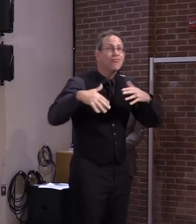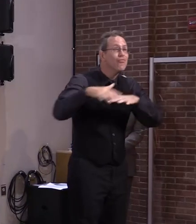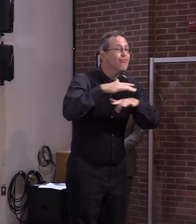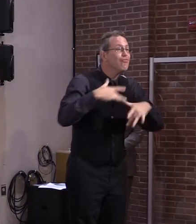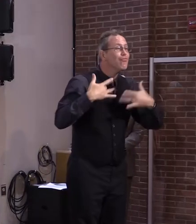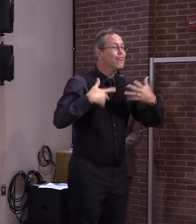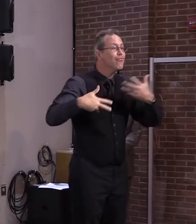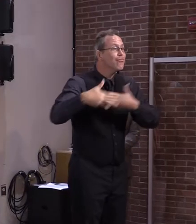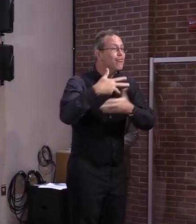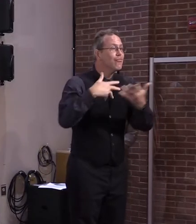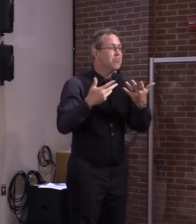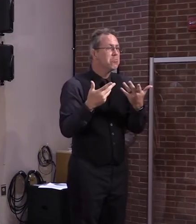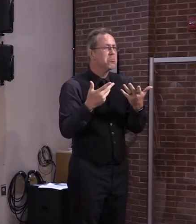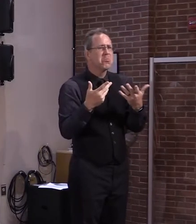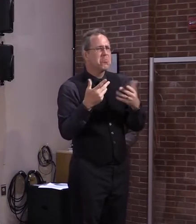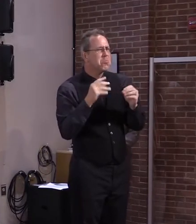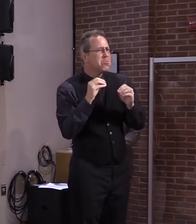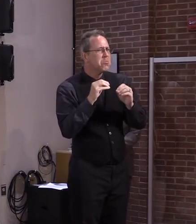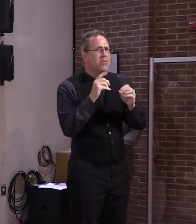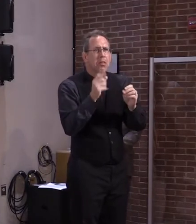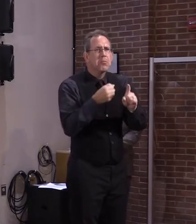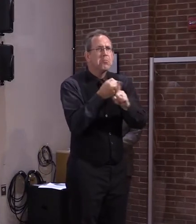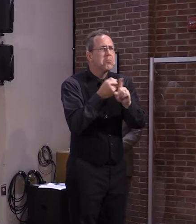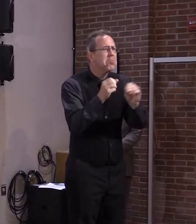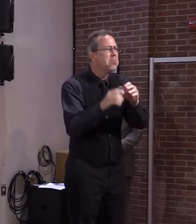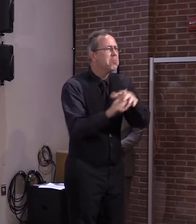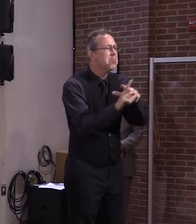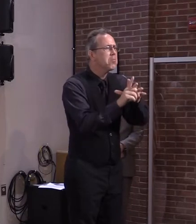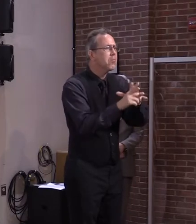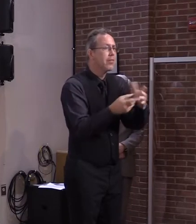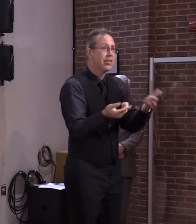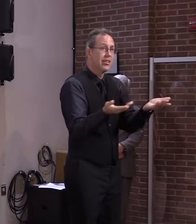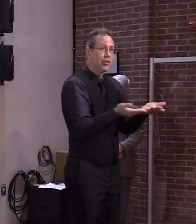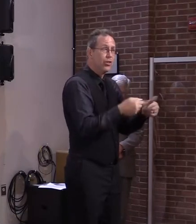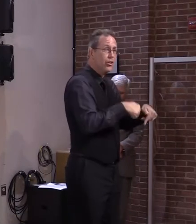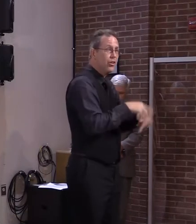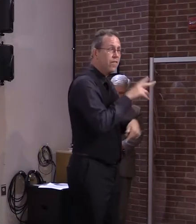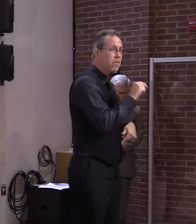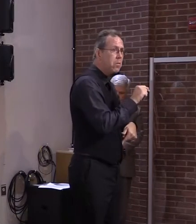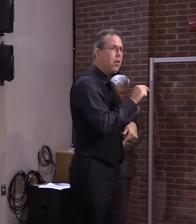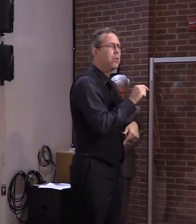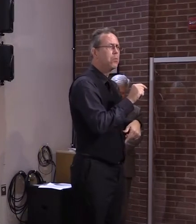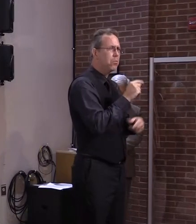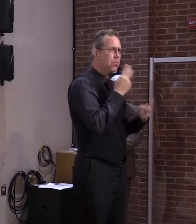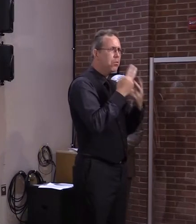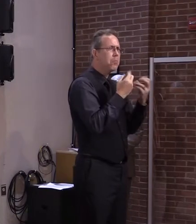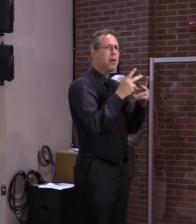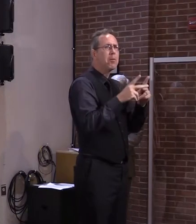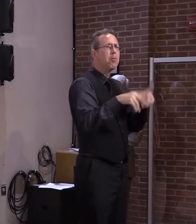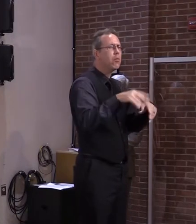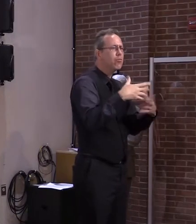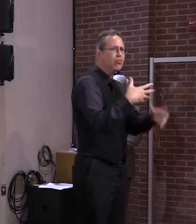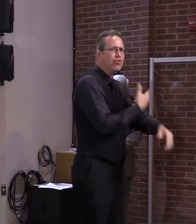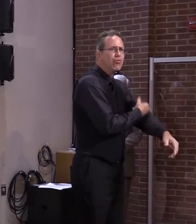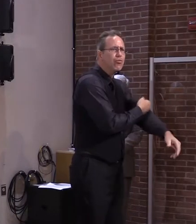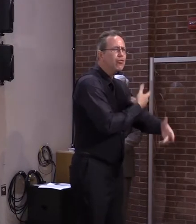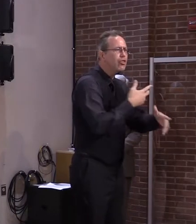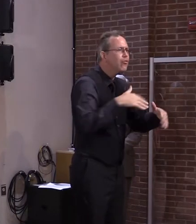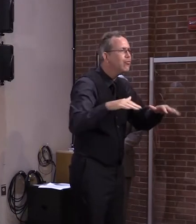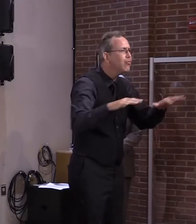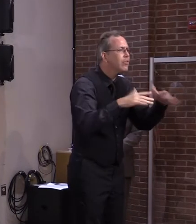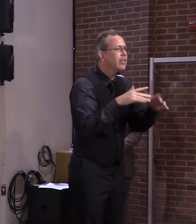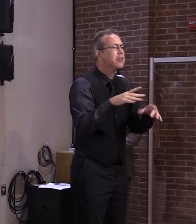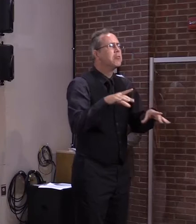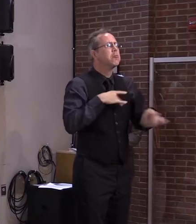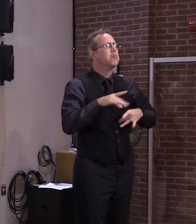our high vaccination rate, low number of unvaccinated people, just, you know, takes a little bit longer, and maybe there's more exposure when some of that